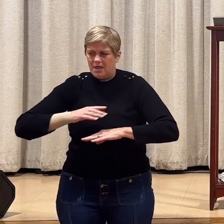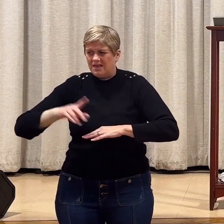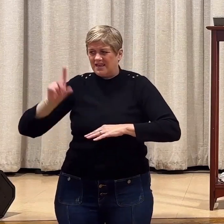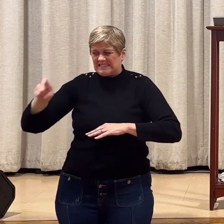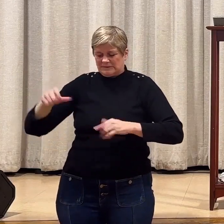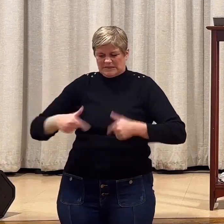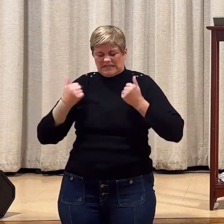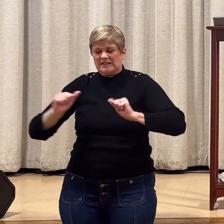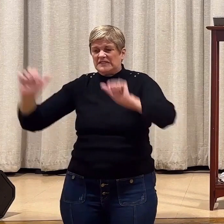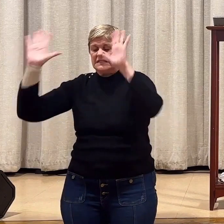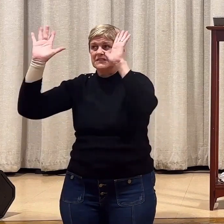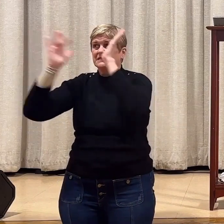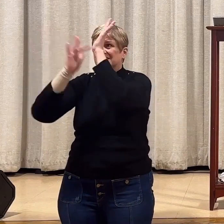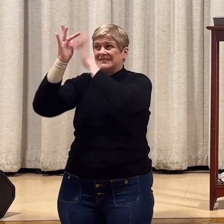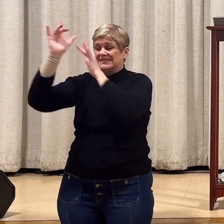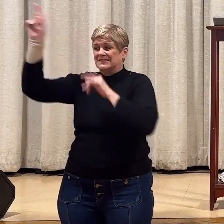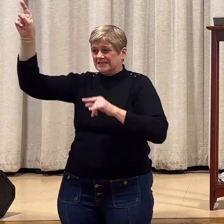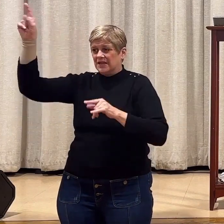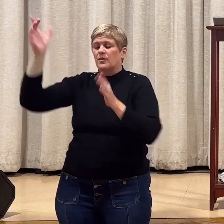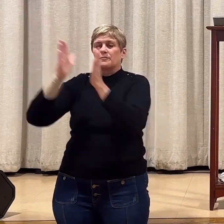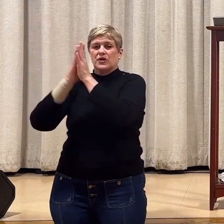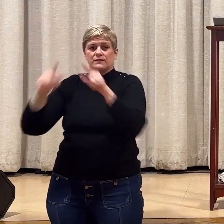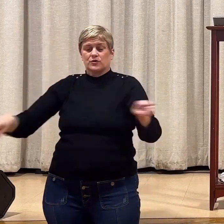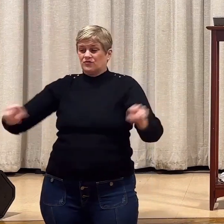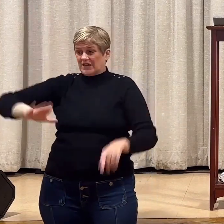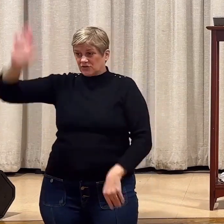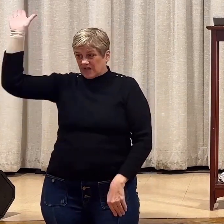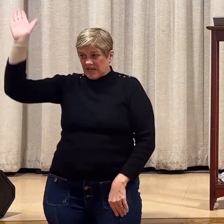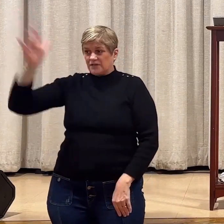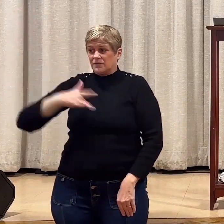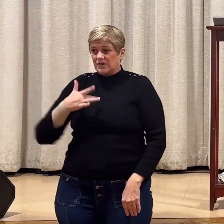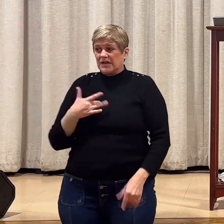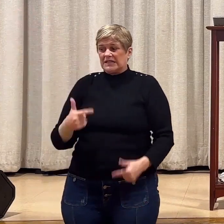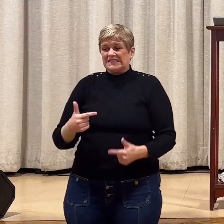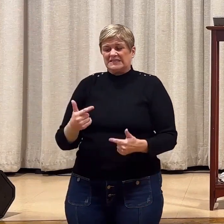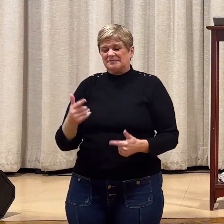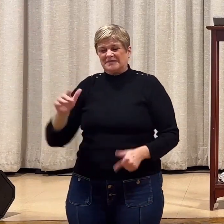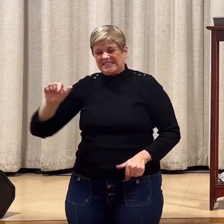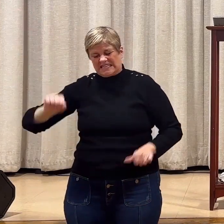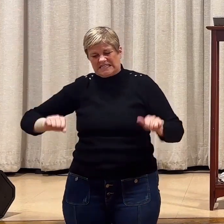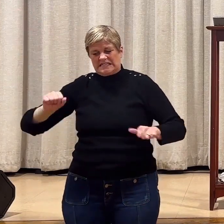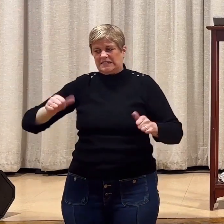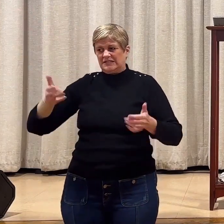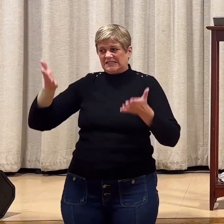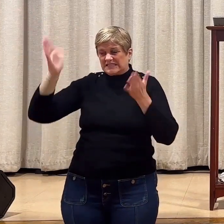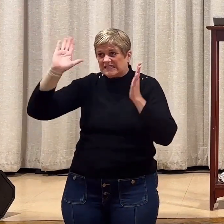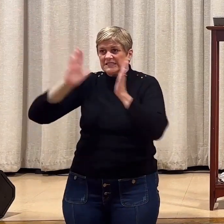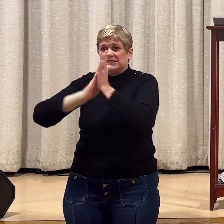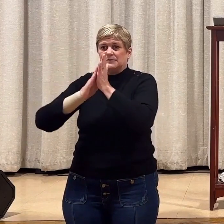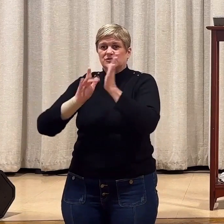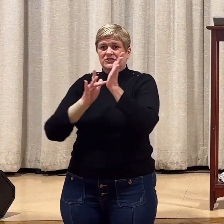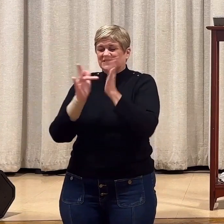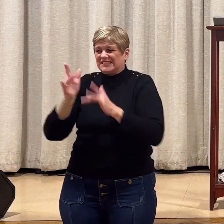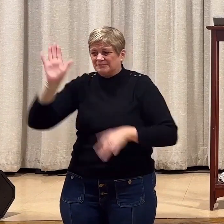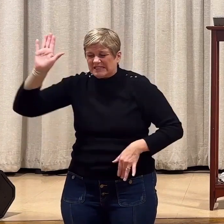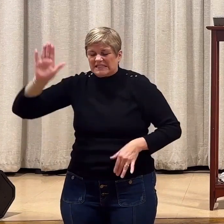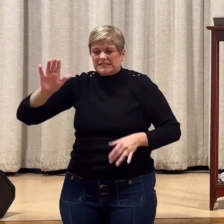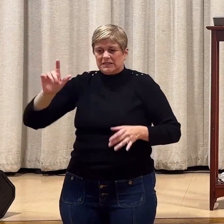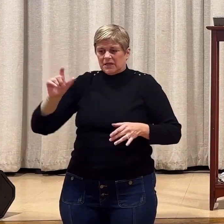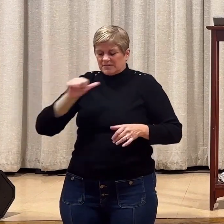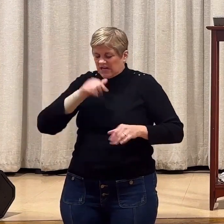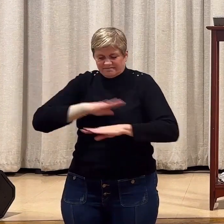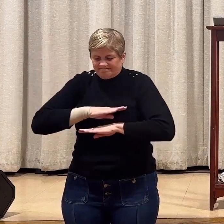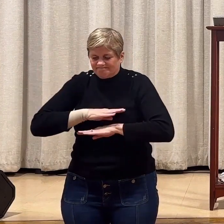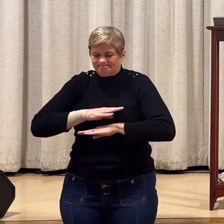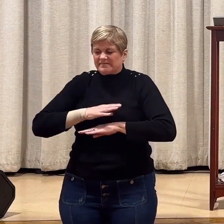to Christ right now, I want to pray for you. Would you raise your hand if you know that's you, and I need to fill that contentment with Christ, and